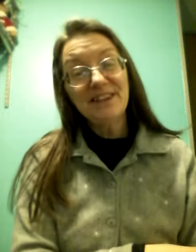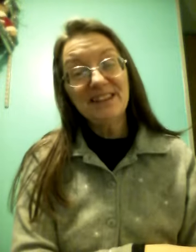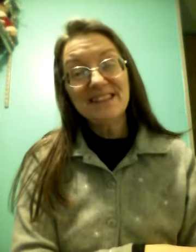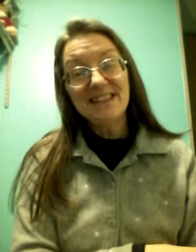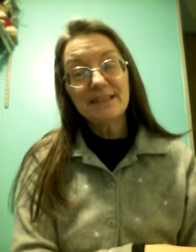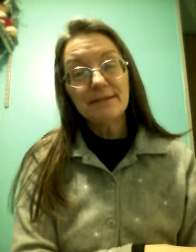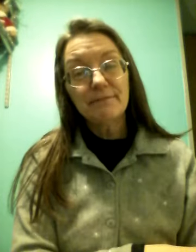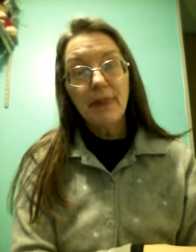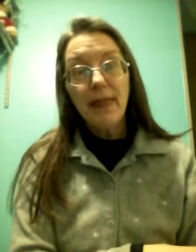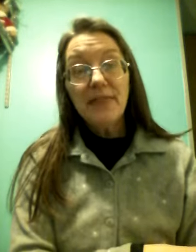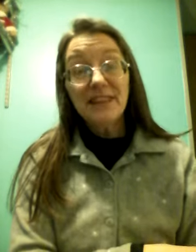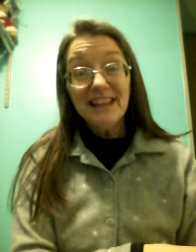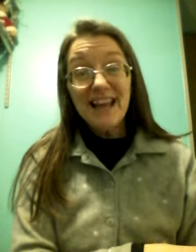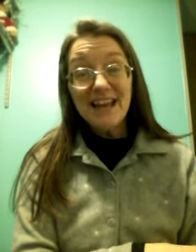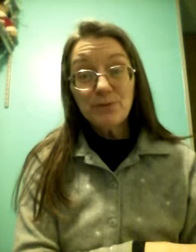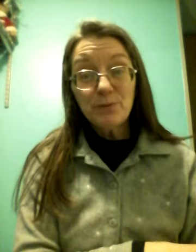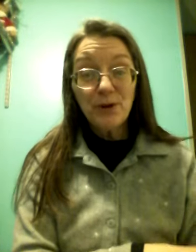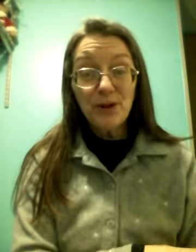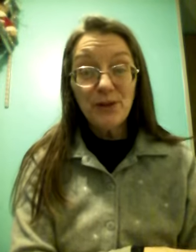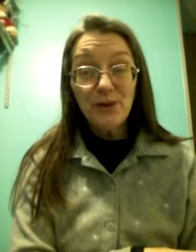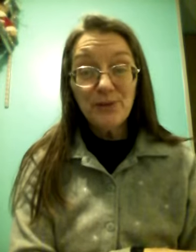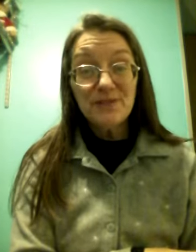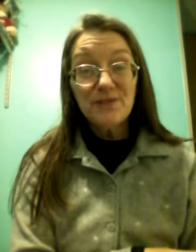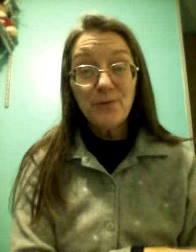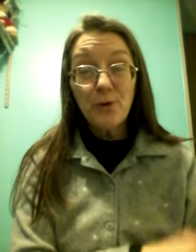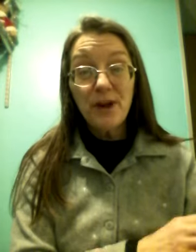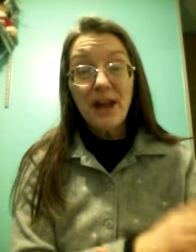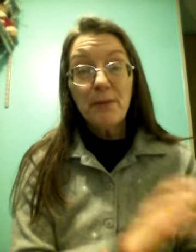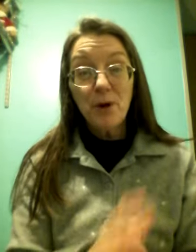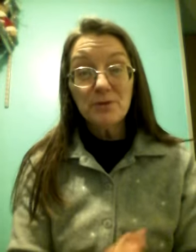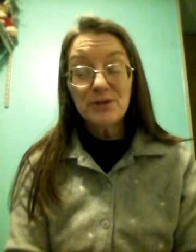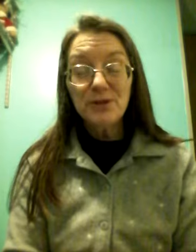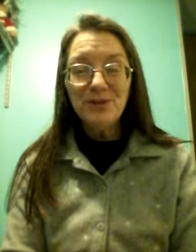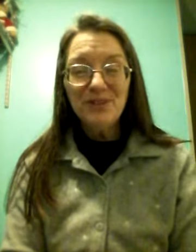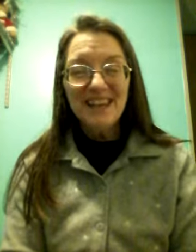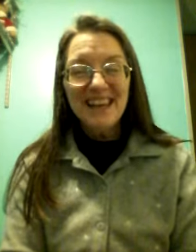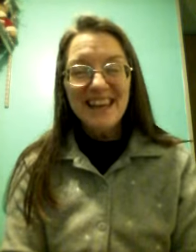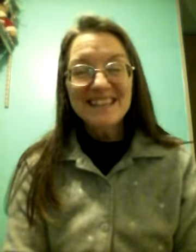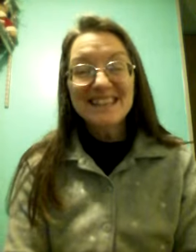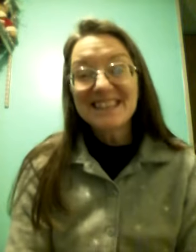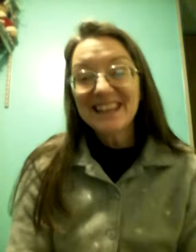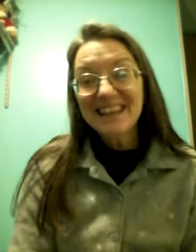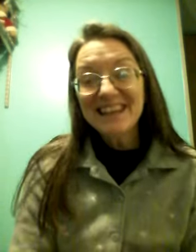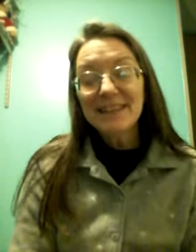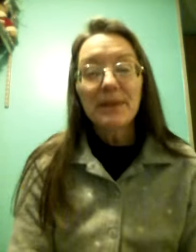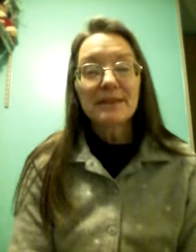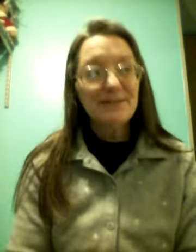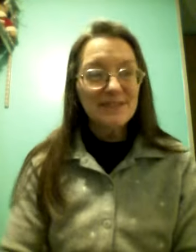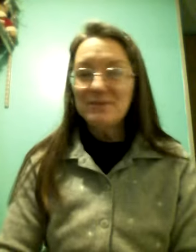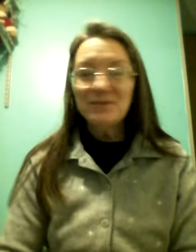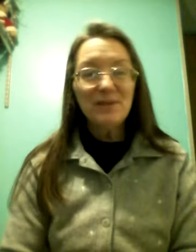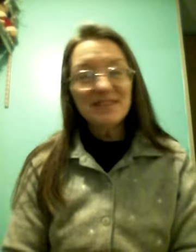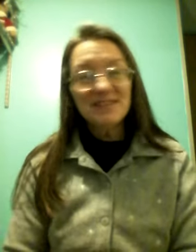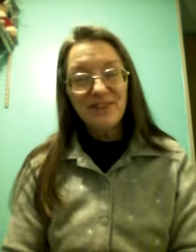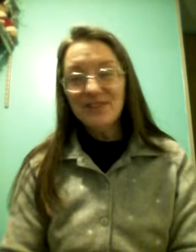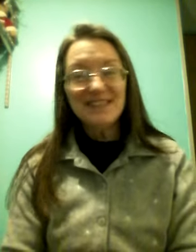isn't it? The last one we're going to learn for part two is silly. Sometimes we just feel